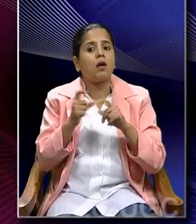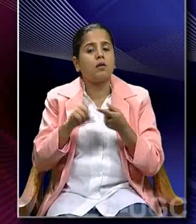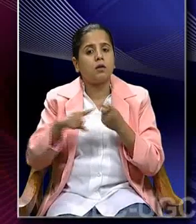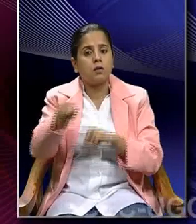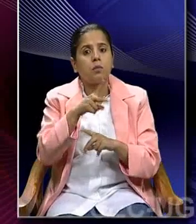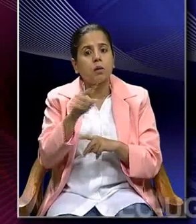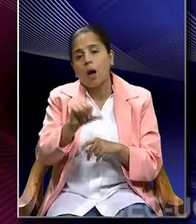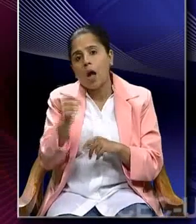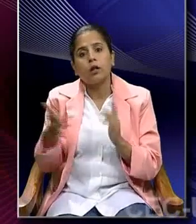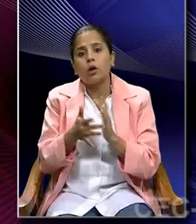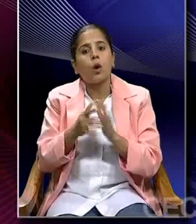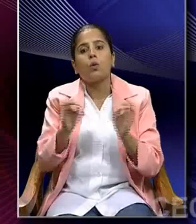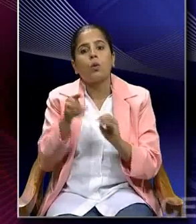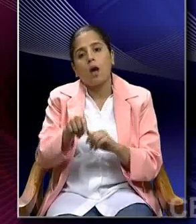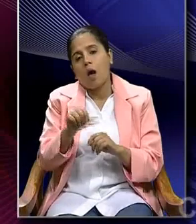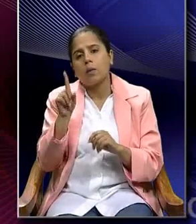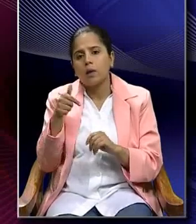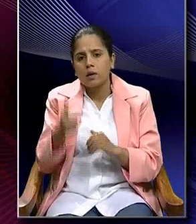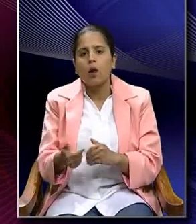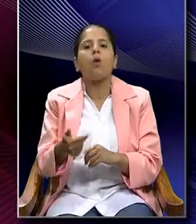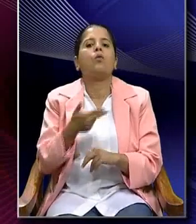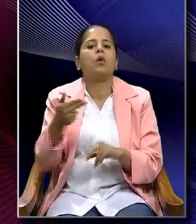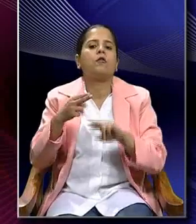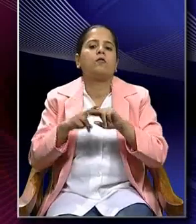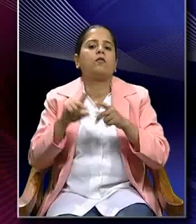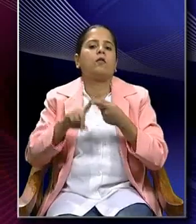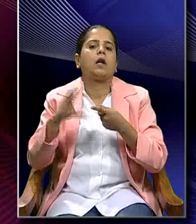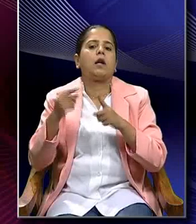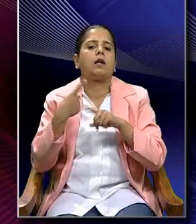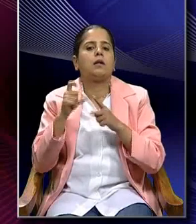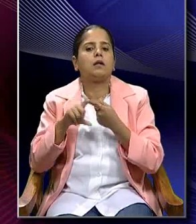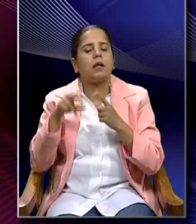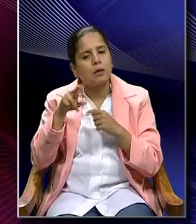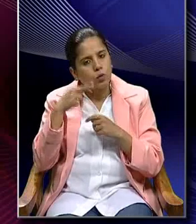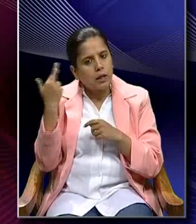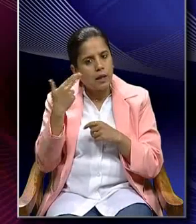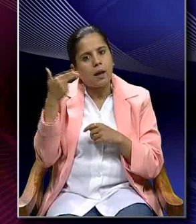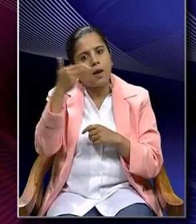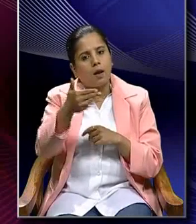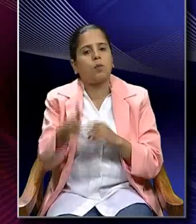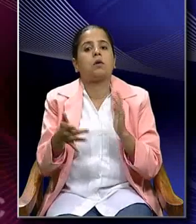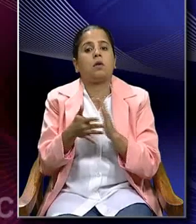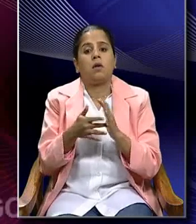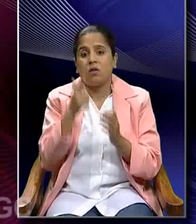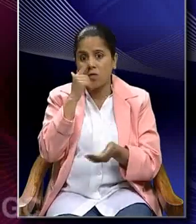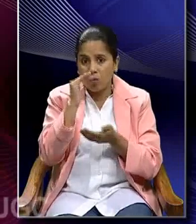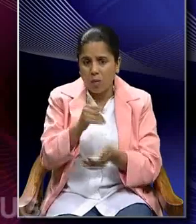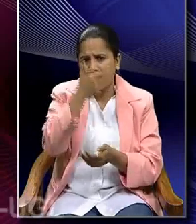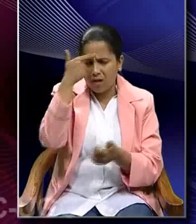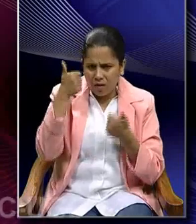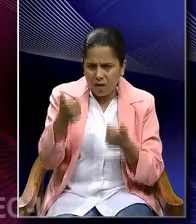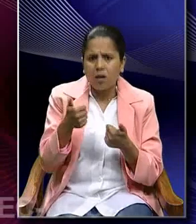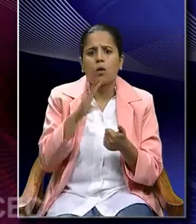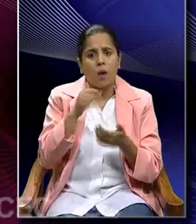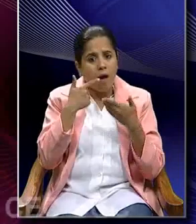than through technology, whereas now it is done through technology. So the girl child is lucky if she is allowed